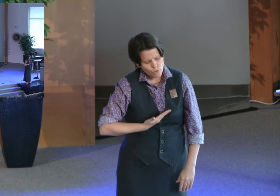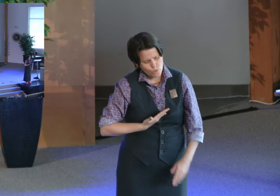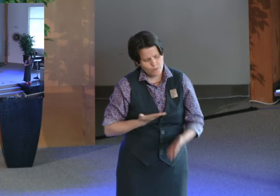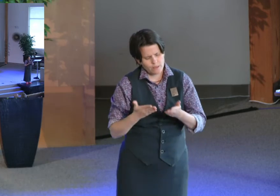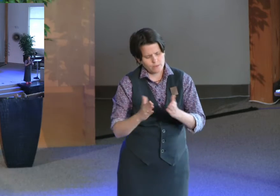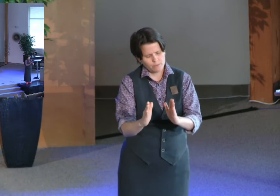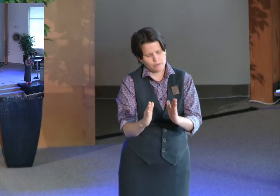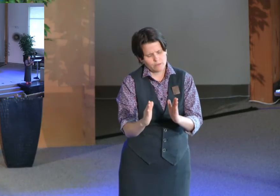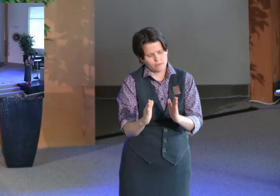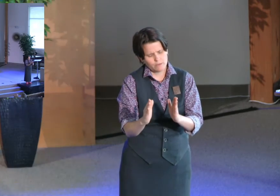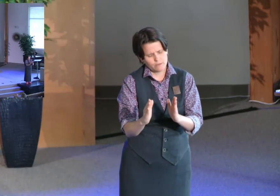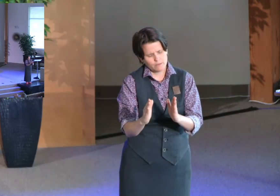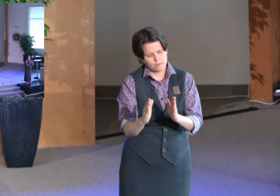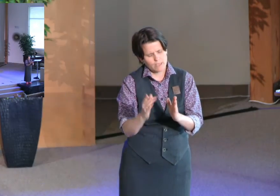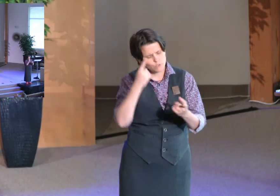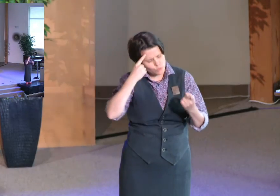Namaste.